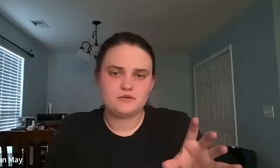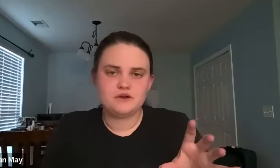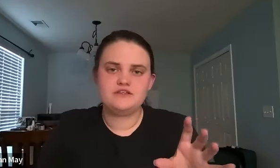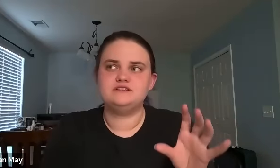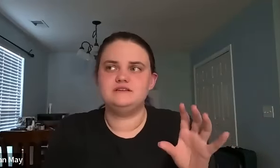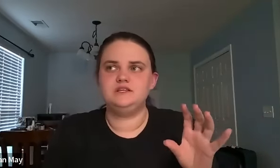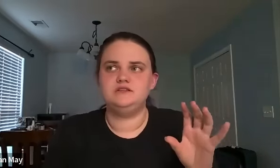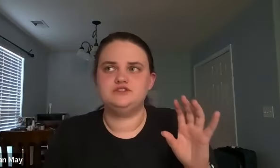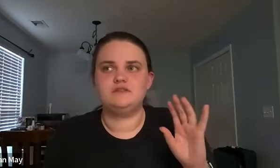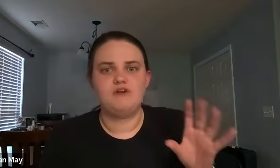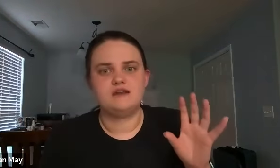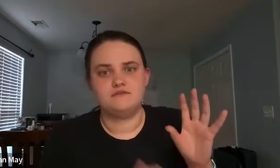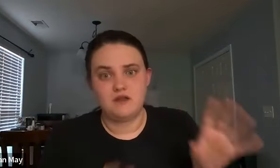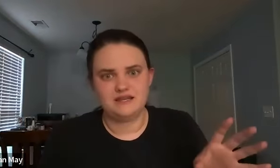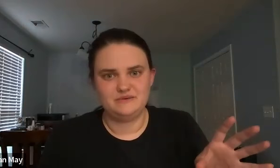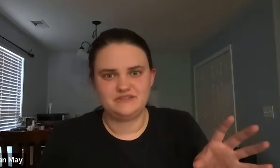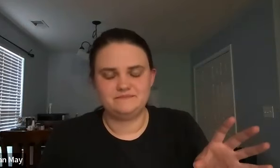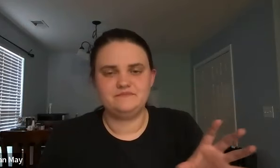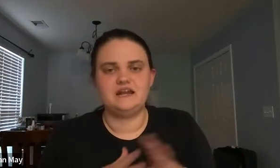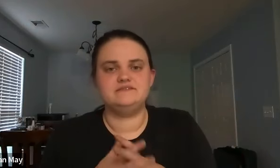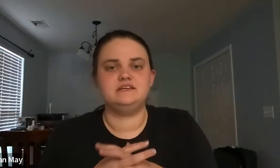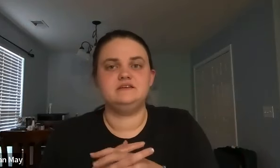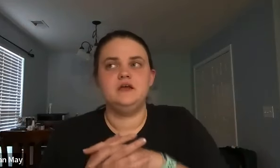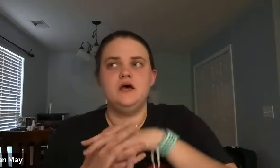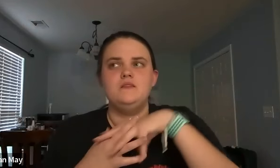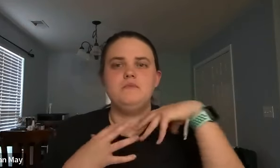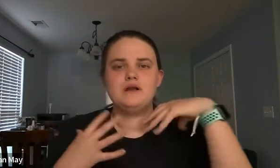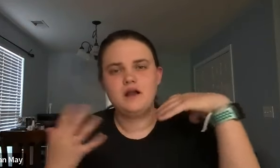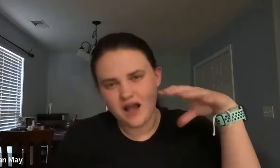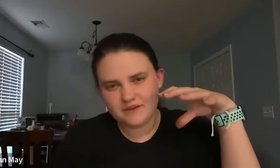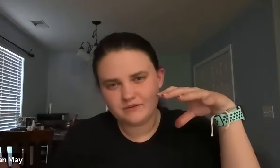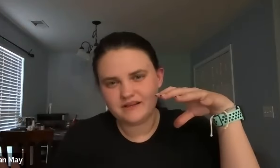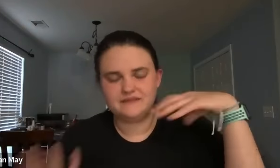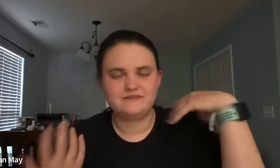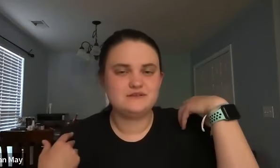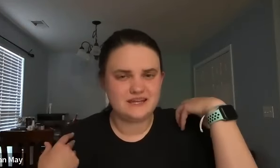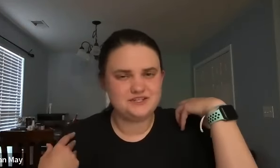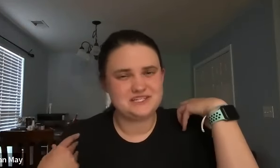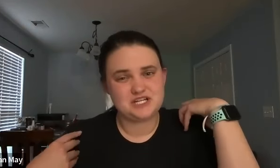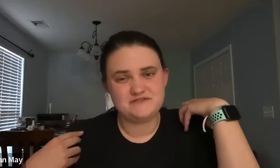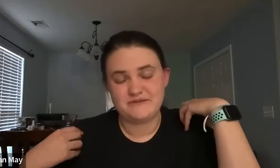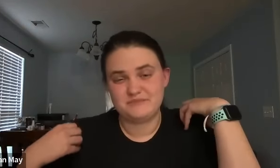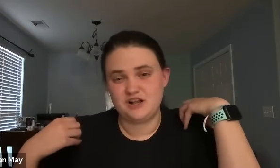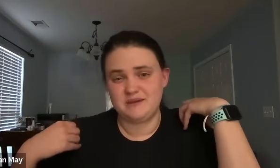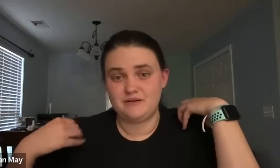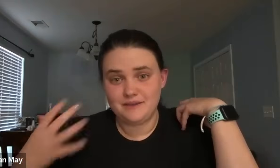one of those, there's a lot of variety with it that I've seen. The more common one, this is the one I use, especially for if I'm talking about